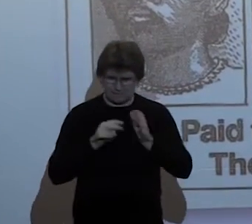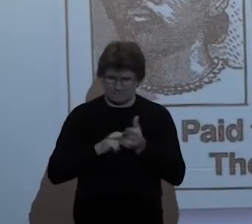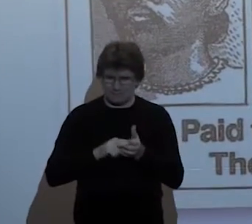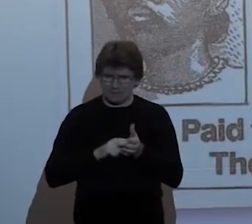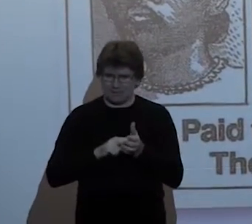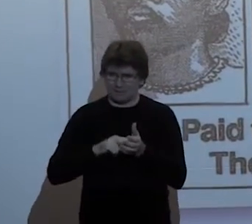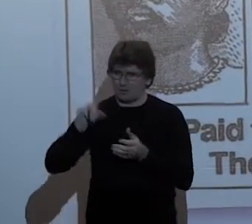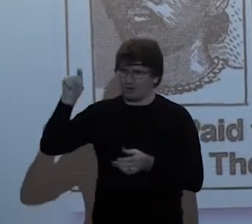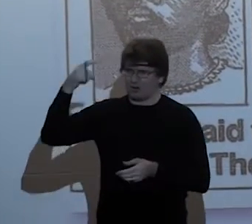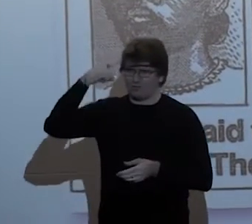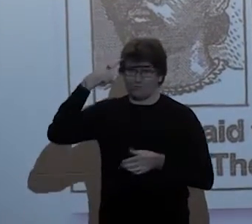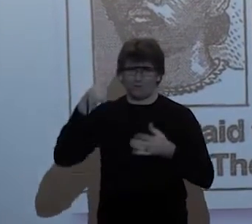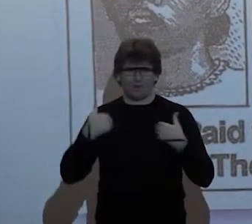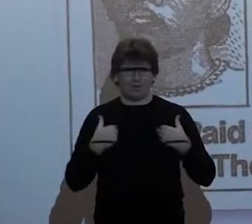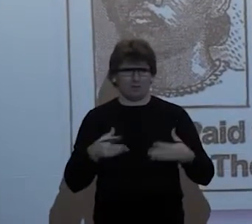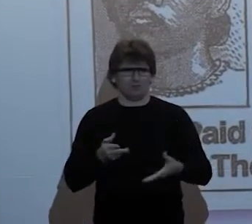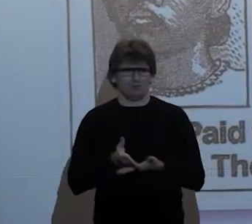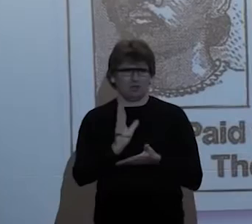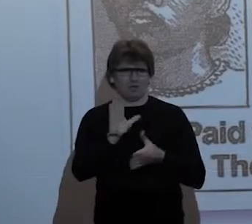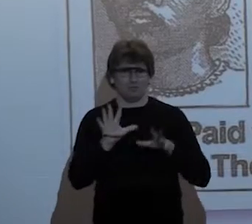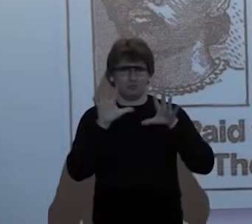Now this has become part of their identity from a young age.